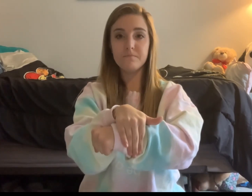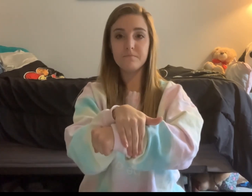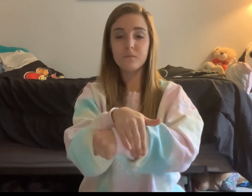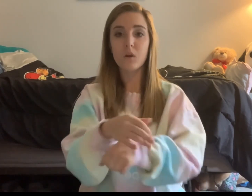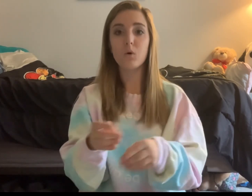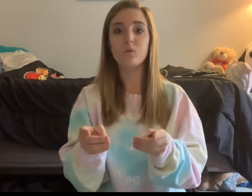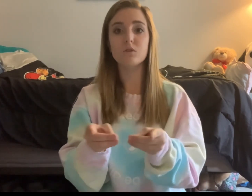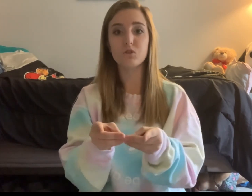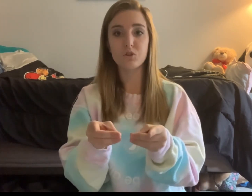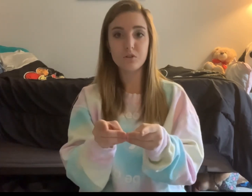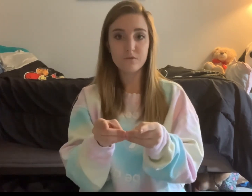or dessert,